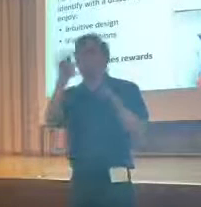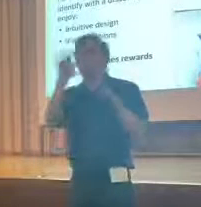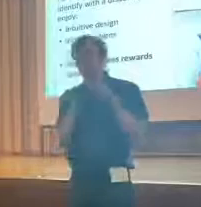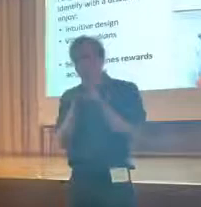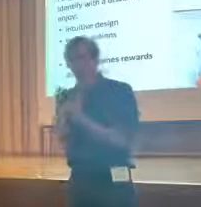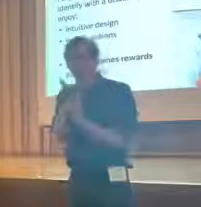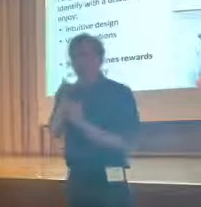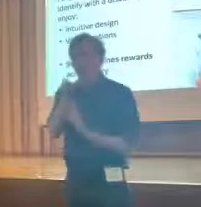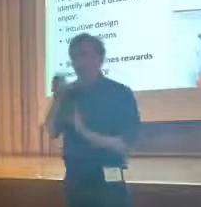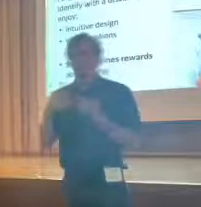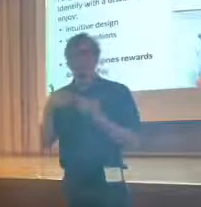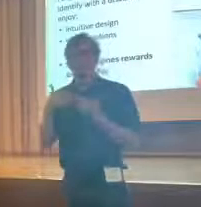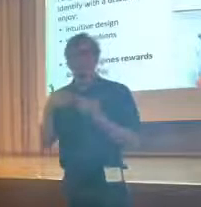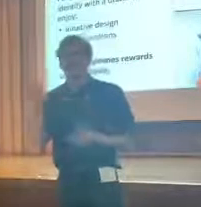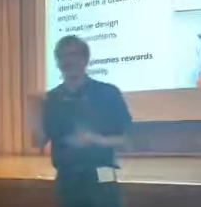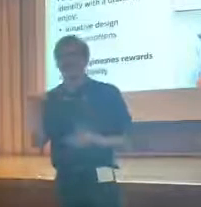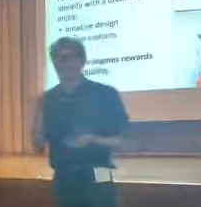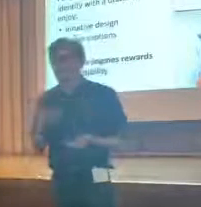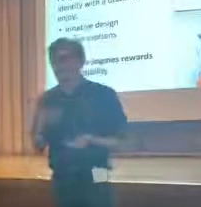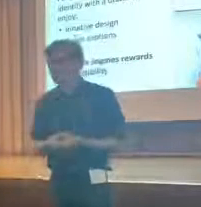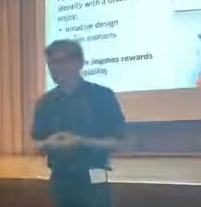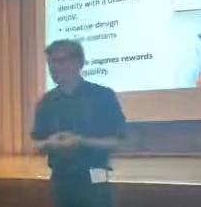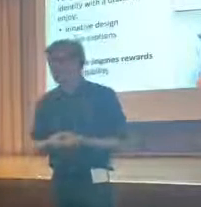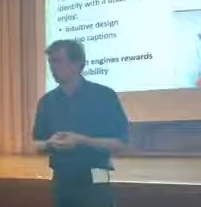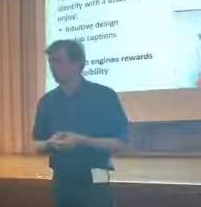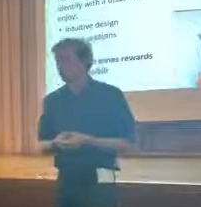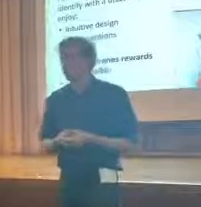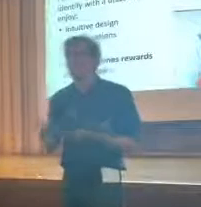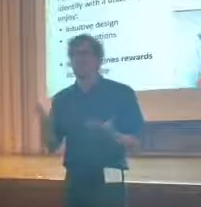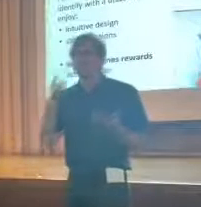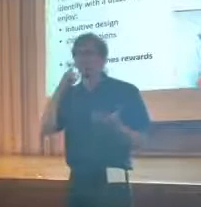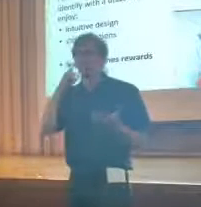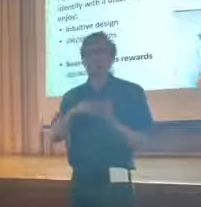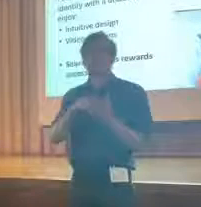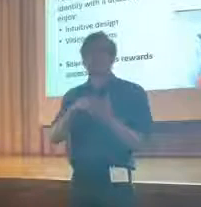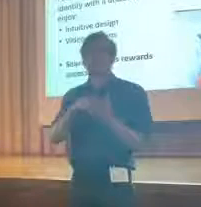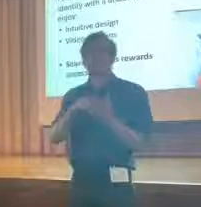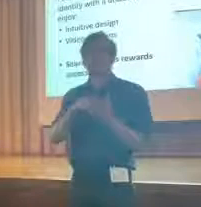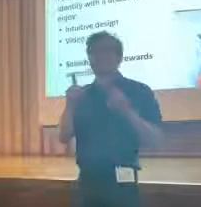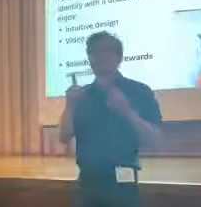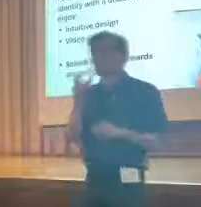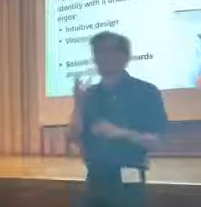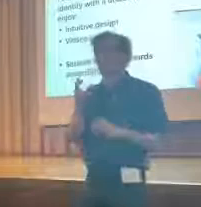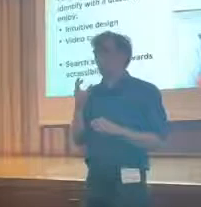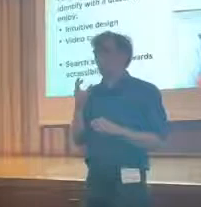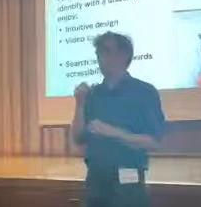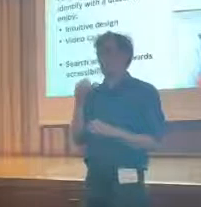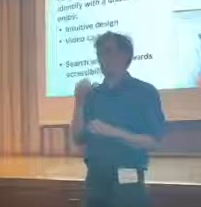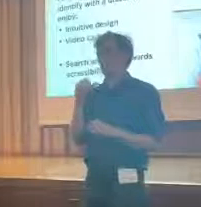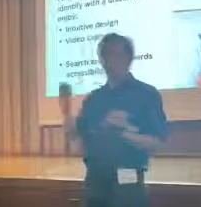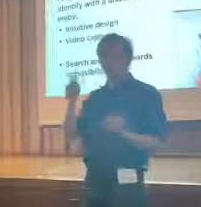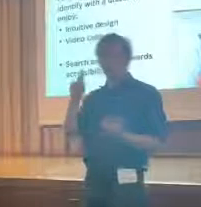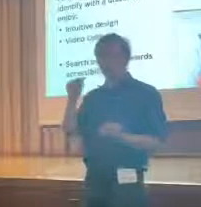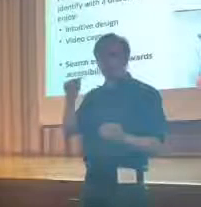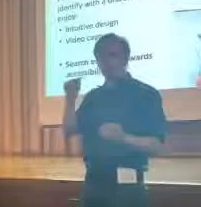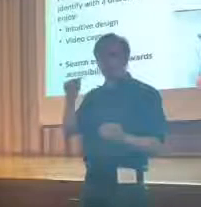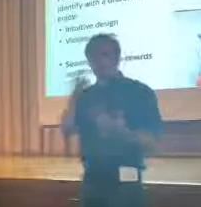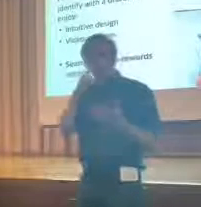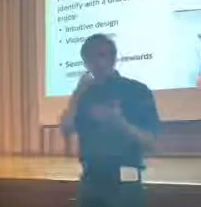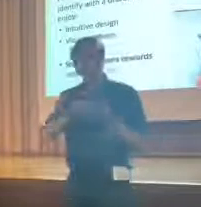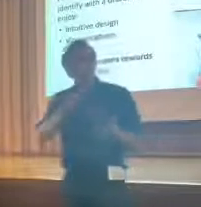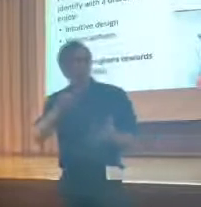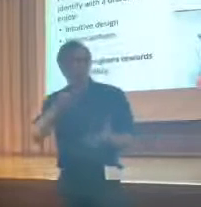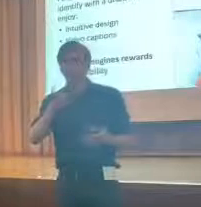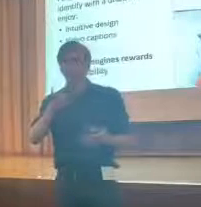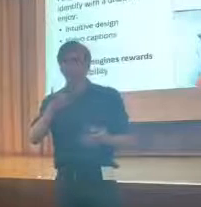not identify with a disability is that intuitive design just makes it easier to find things.